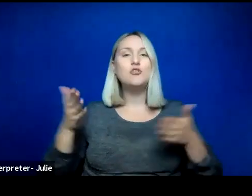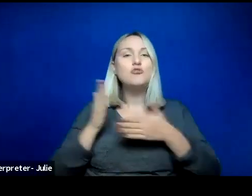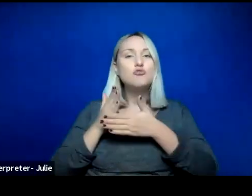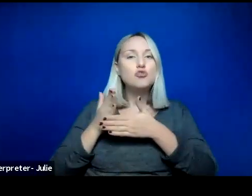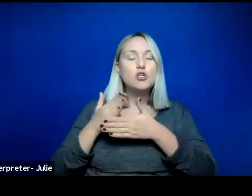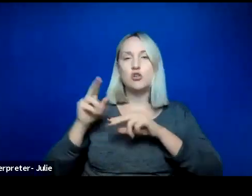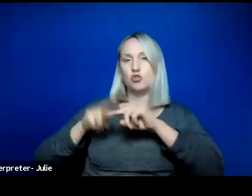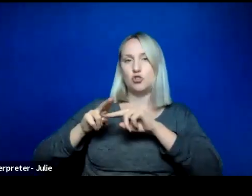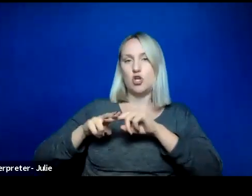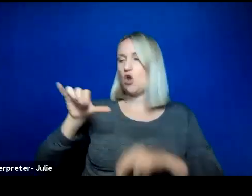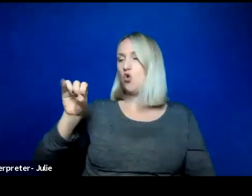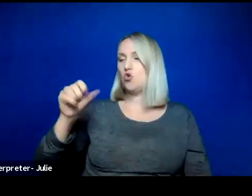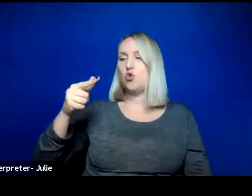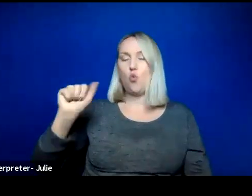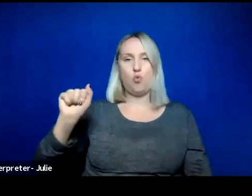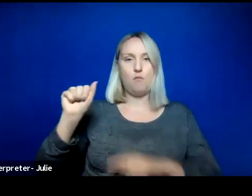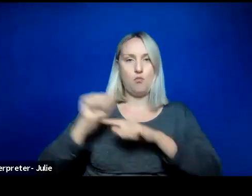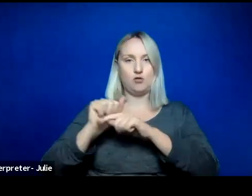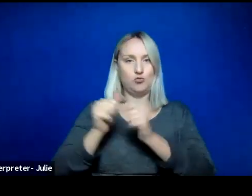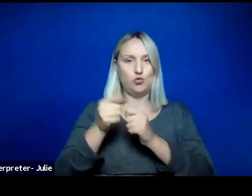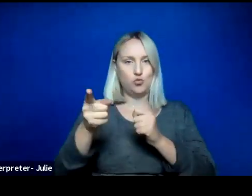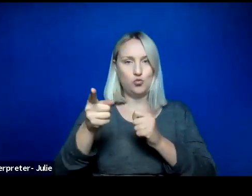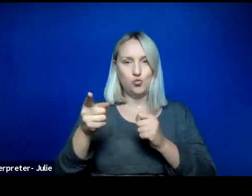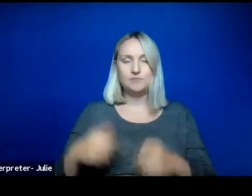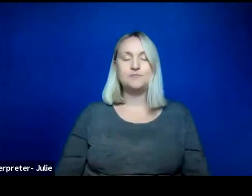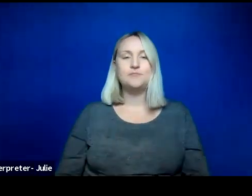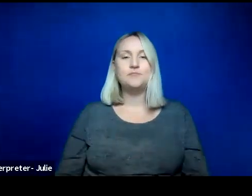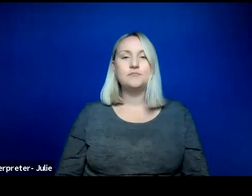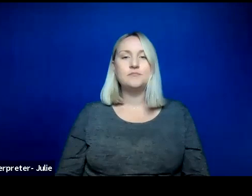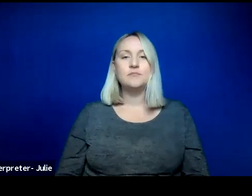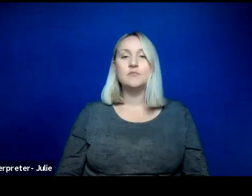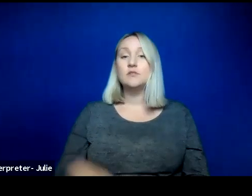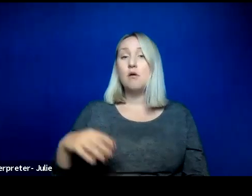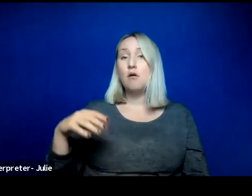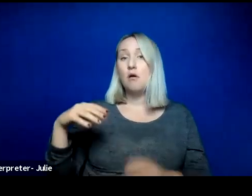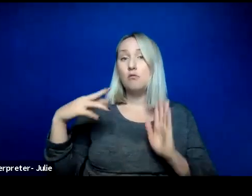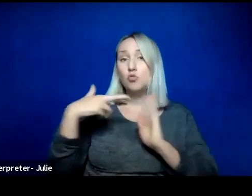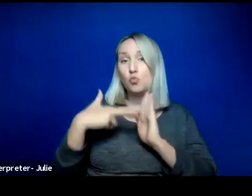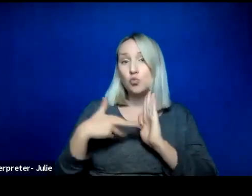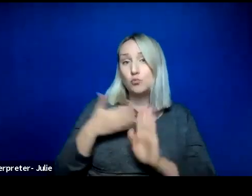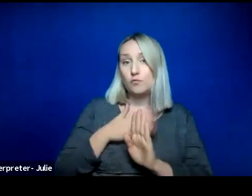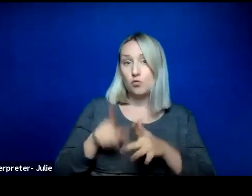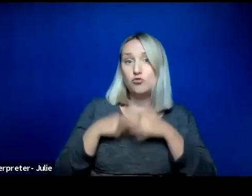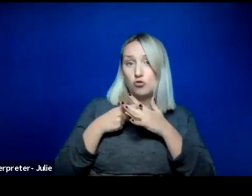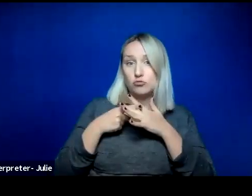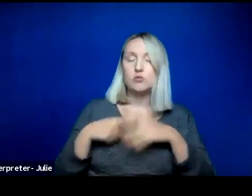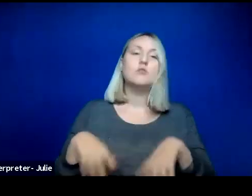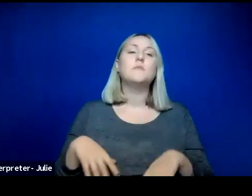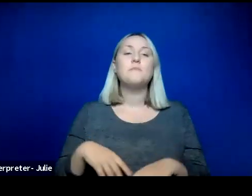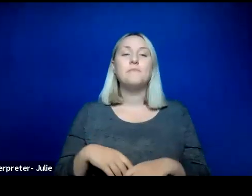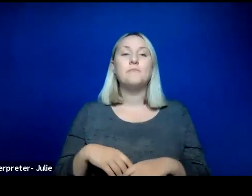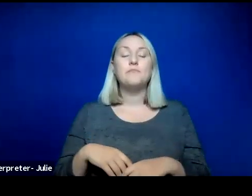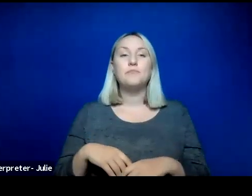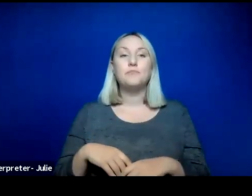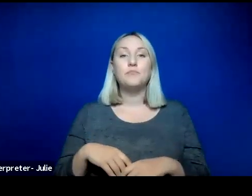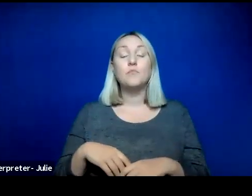chair yoga practice with you. So just a few notes before we start. I want to say